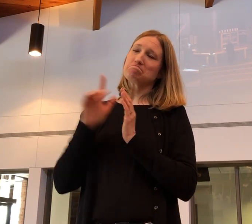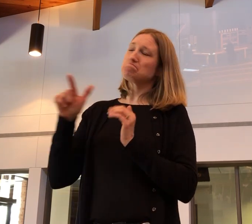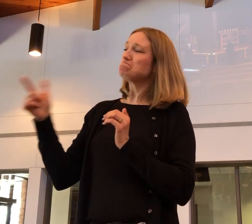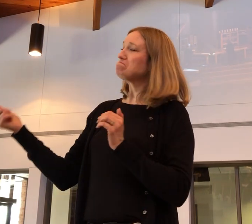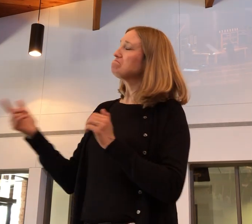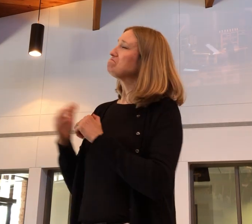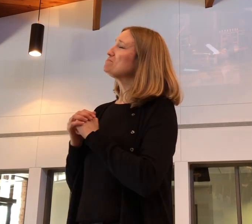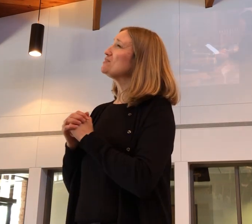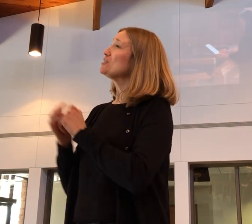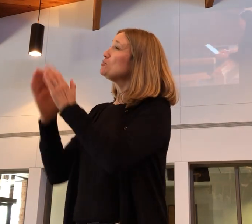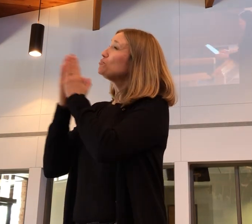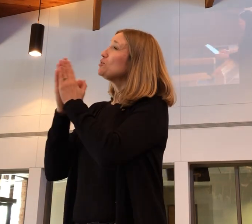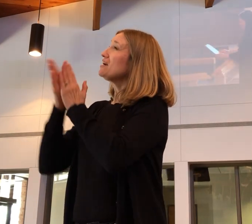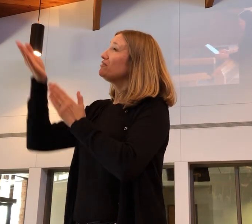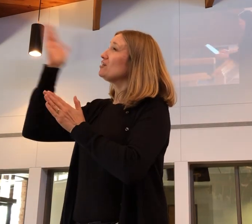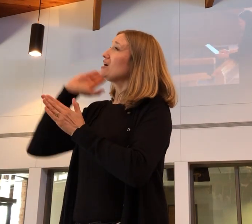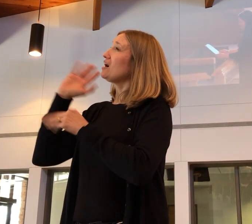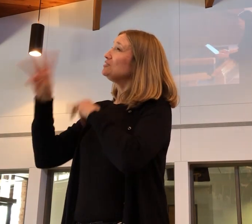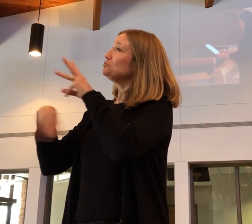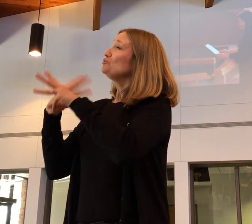Let us pray for God's creation.